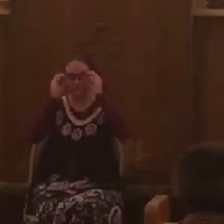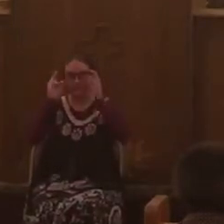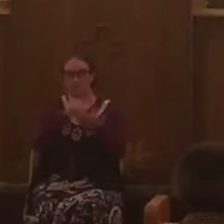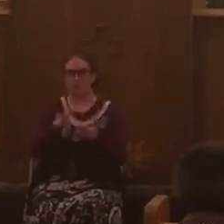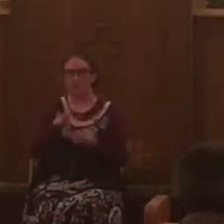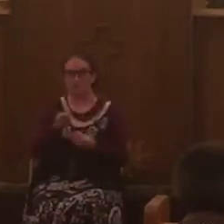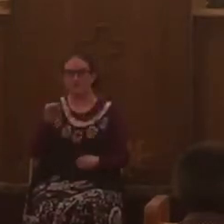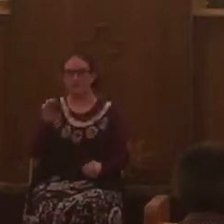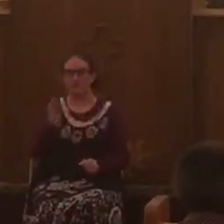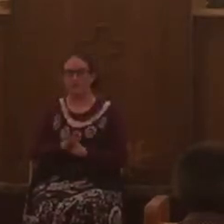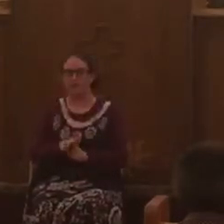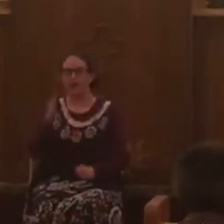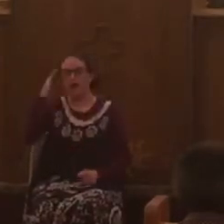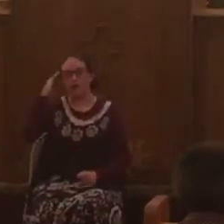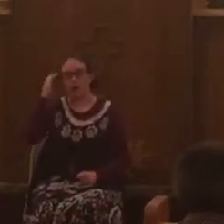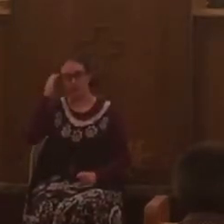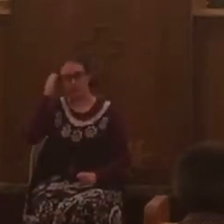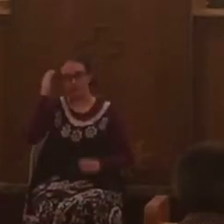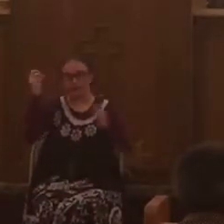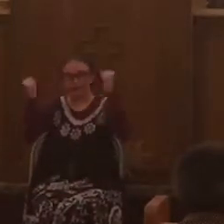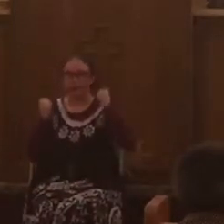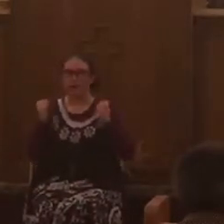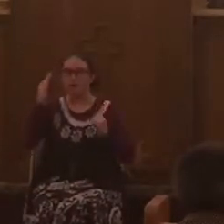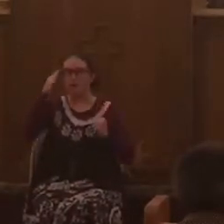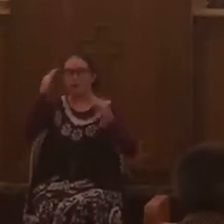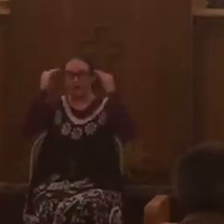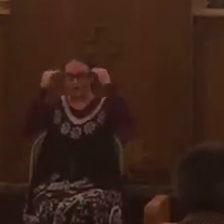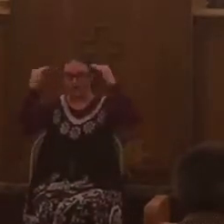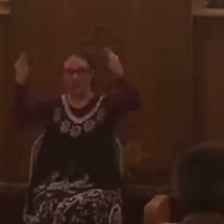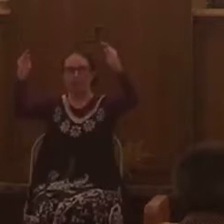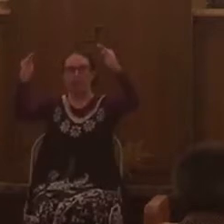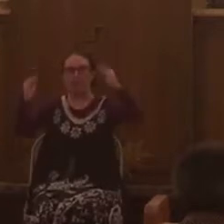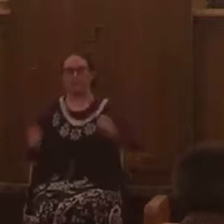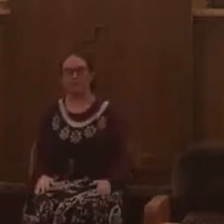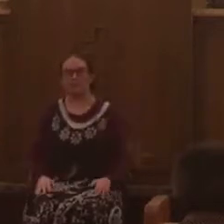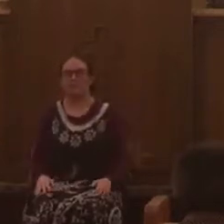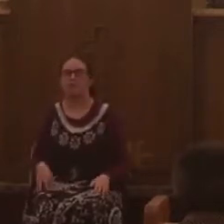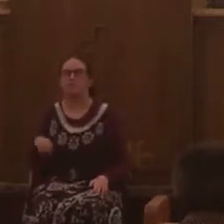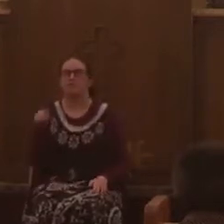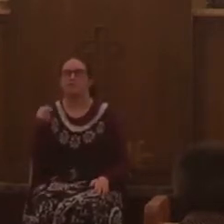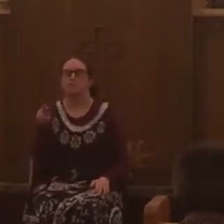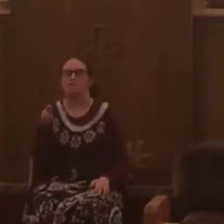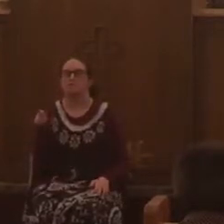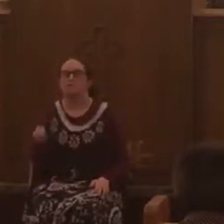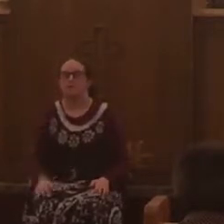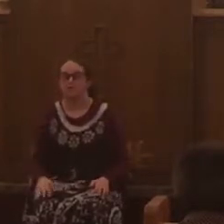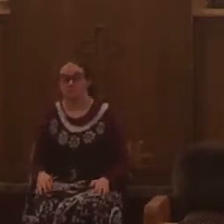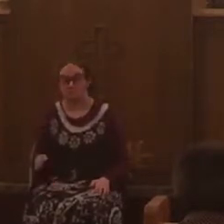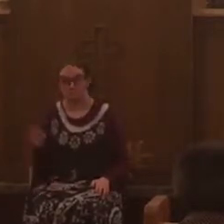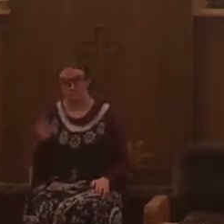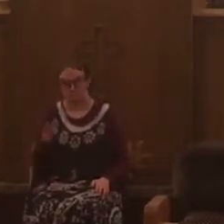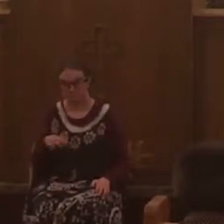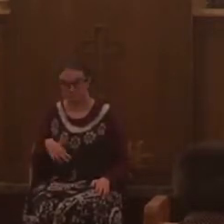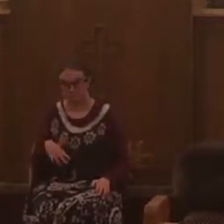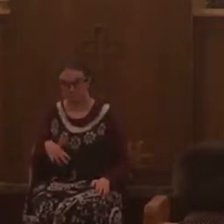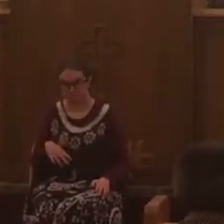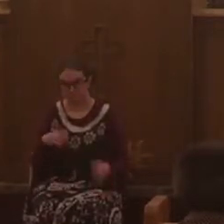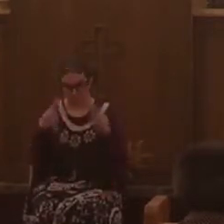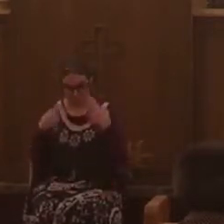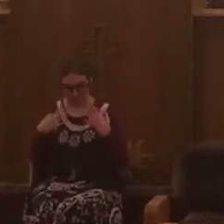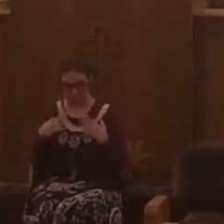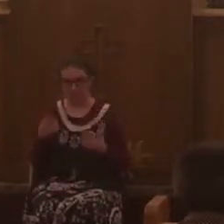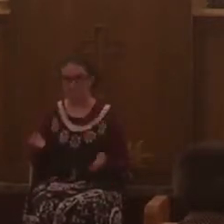that power, you have an authority in you. Hallelujah. You know what grabs this preacher most in more than anything in the world is to